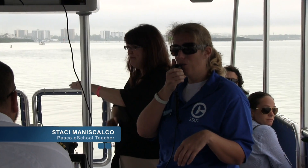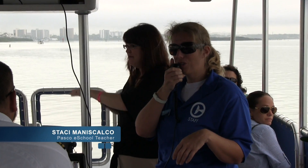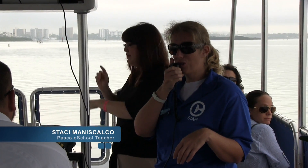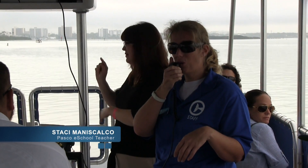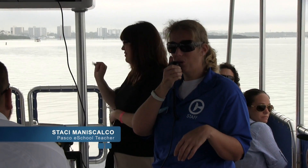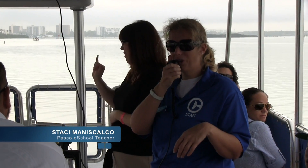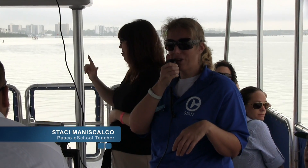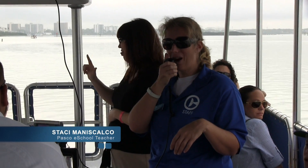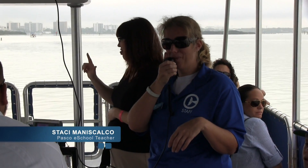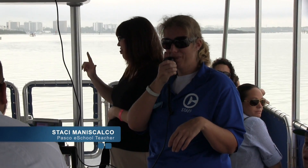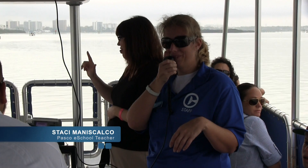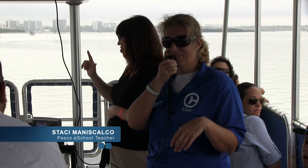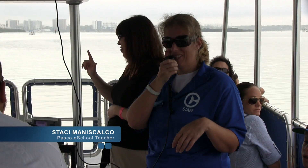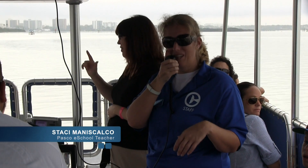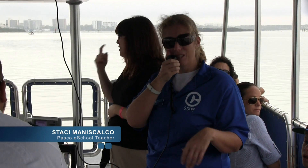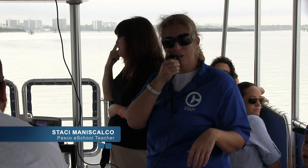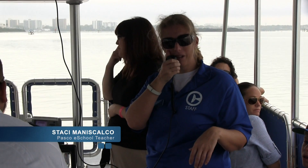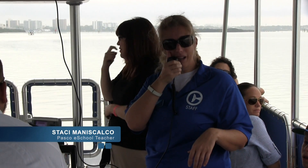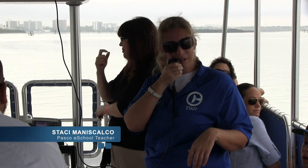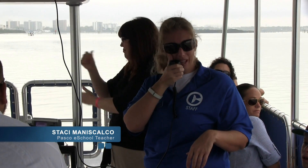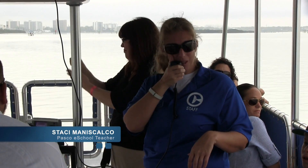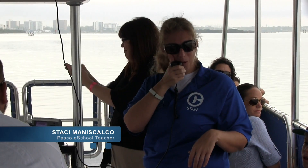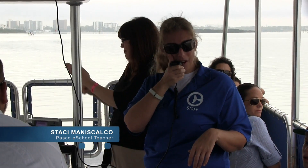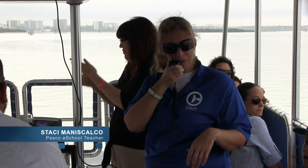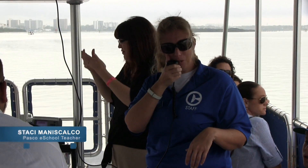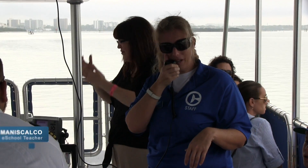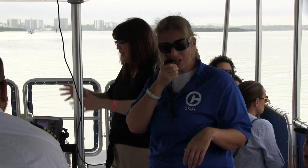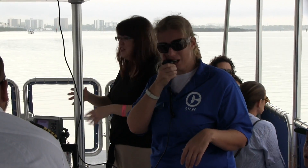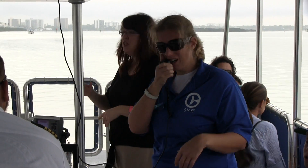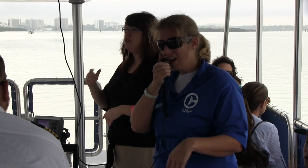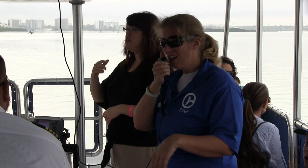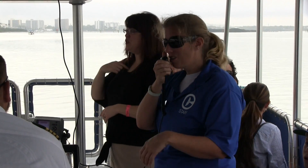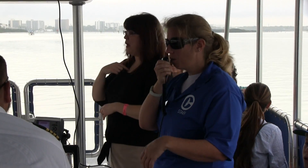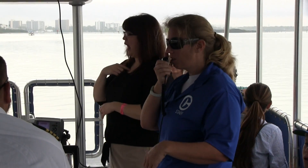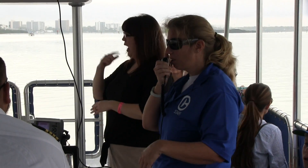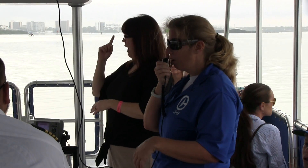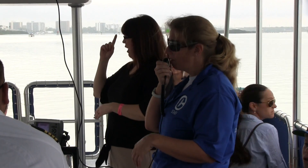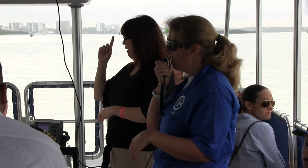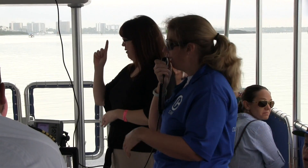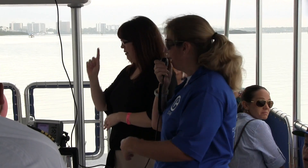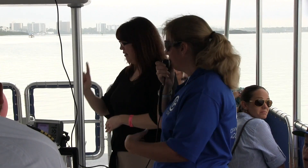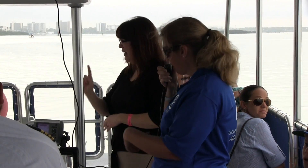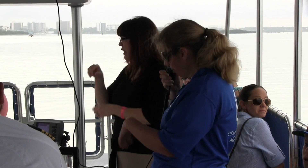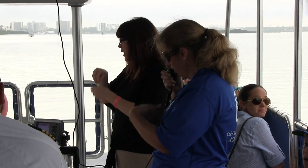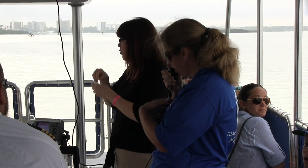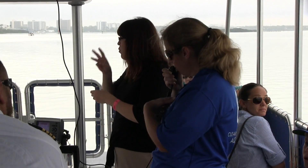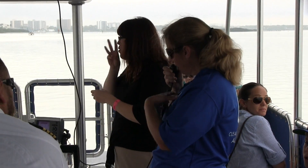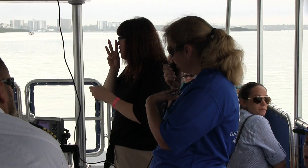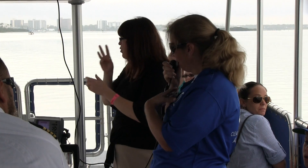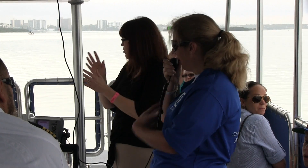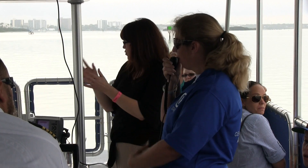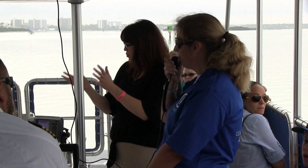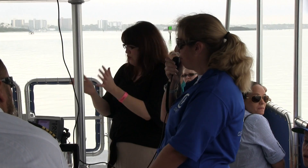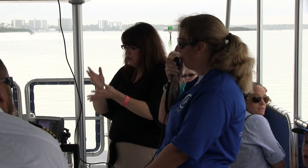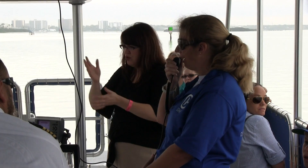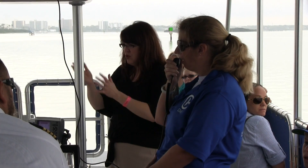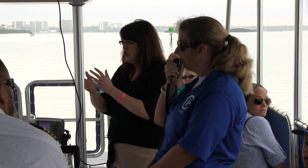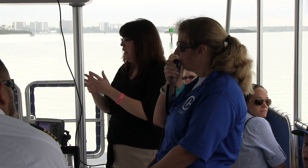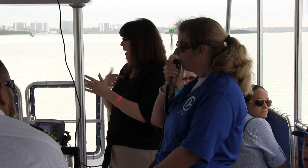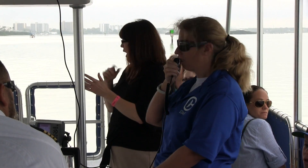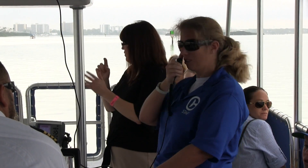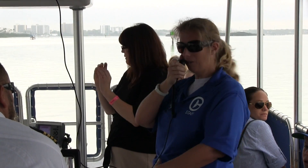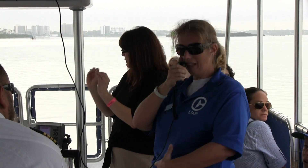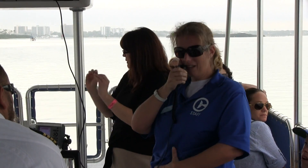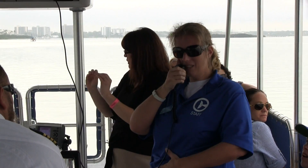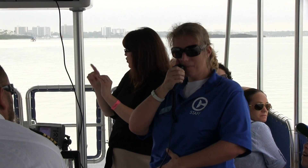was to hold her up so when I would get in the water with winter she was so tiny she would actually lay on my belly